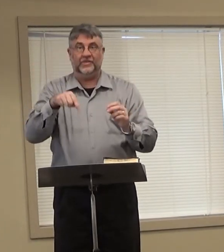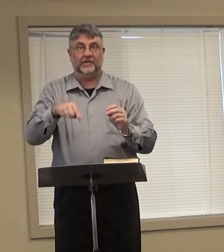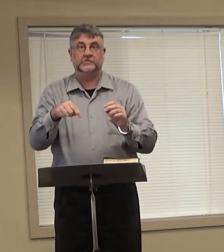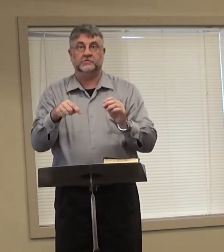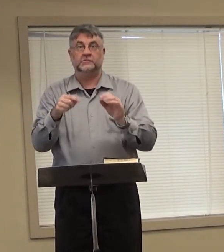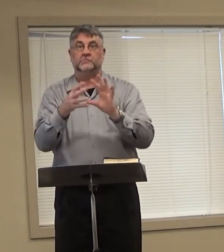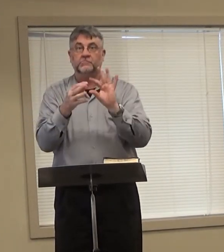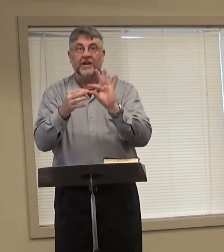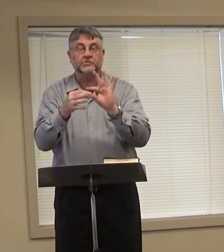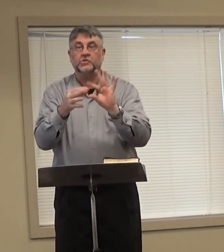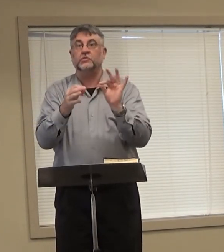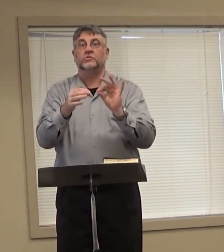enter the new year.